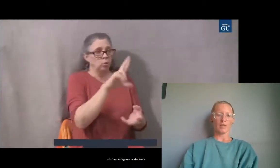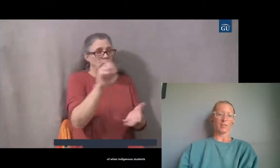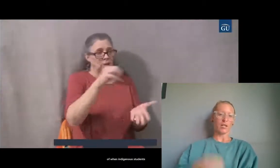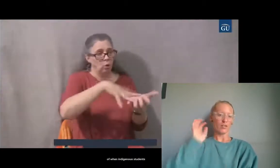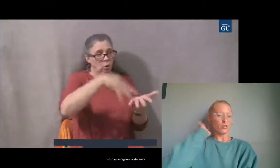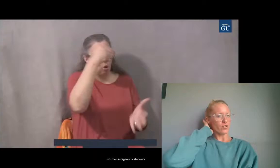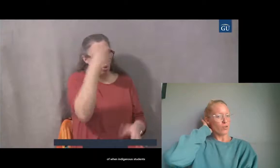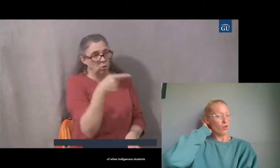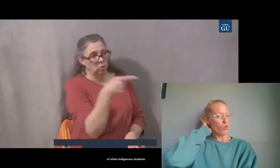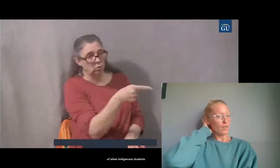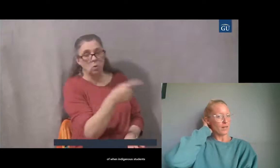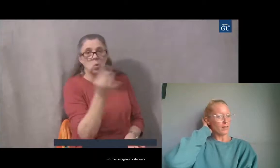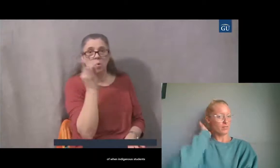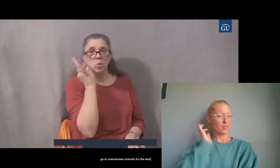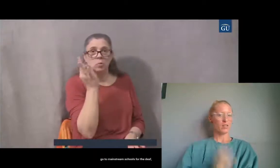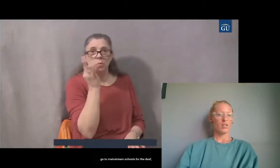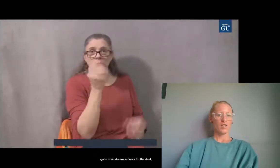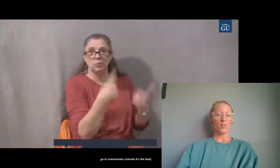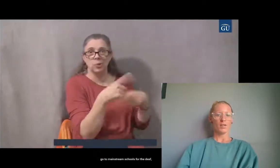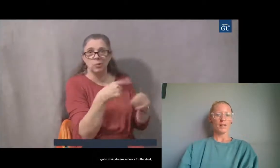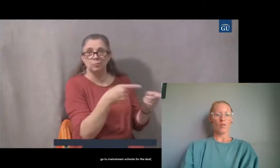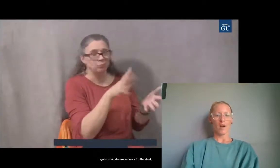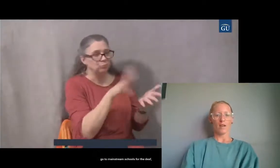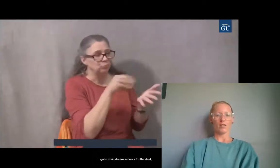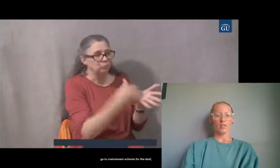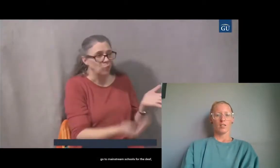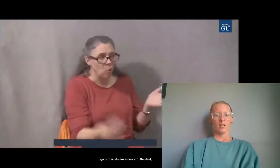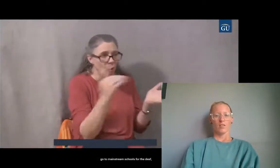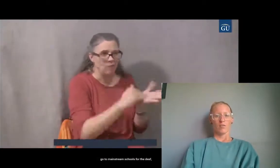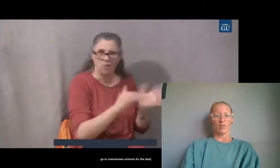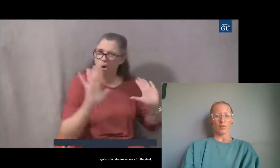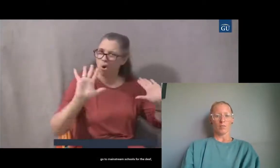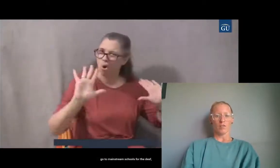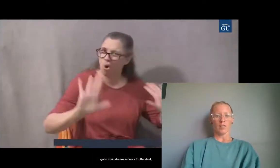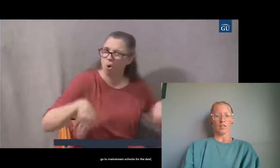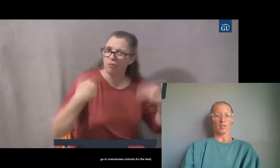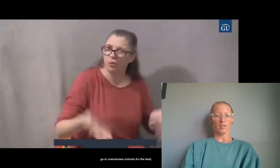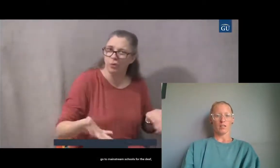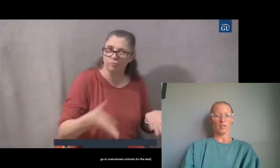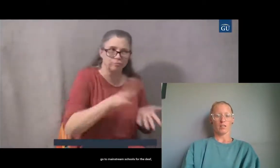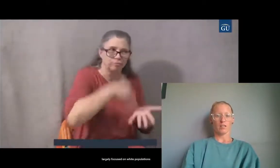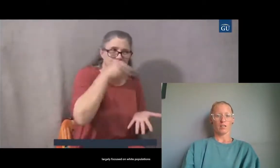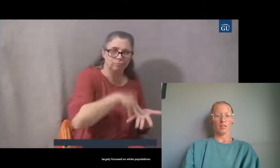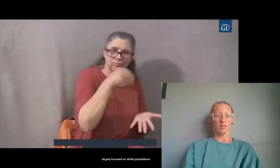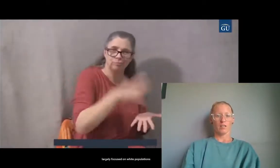and how it compared to their home life and what they acquired from learning